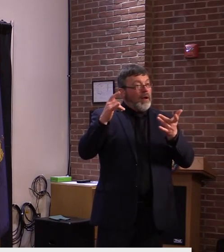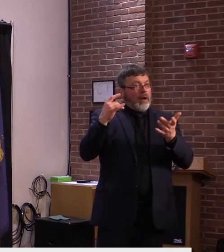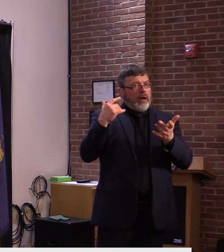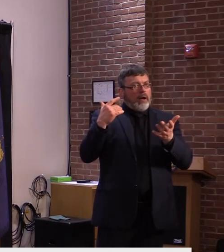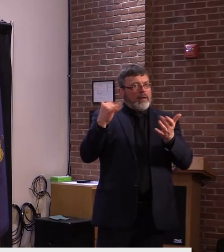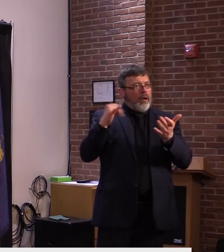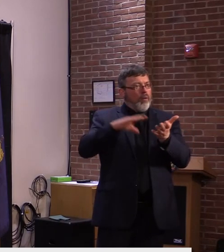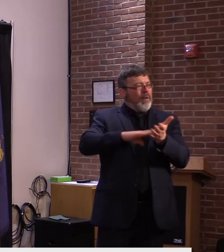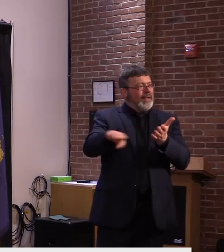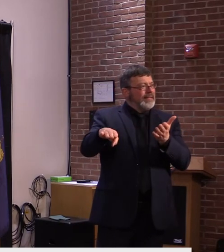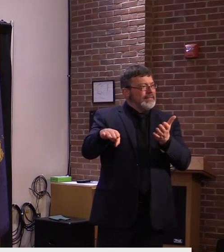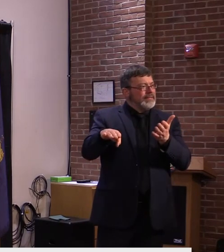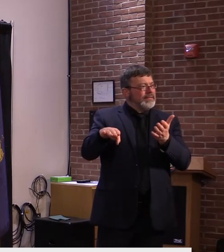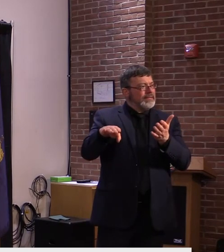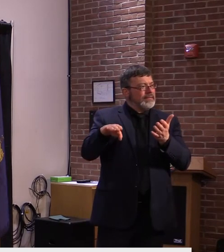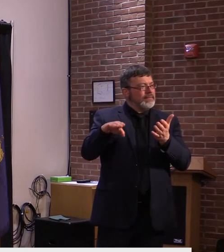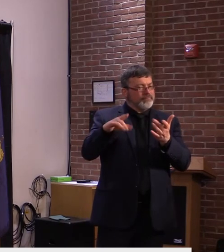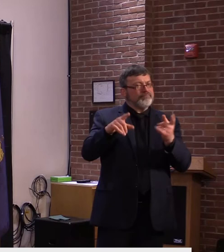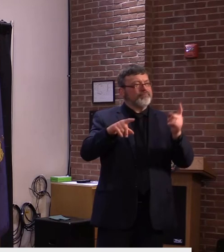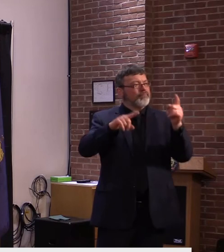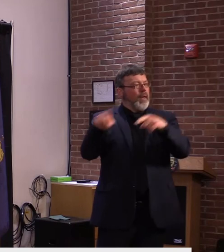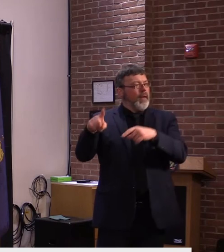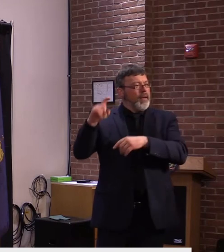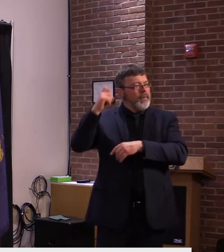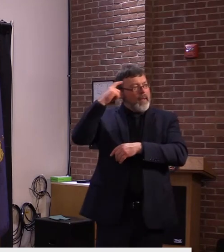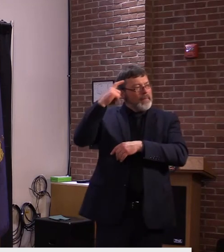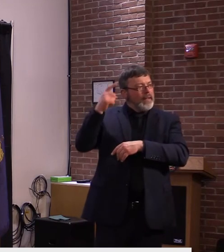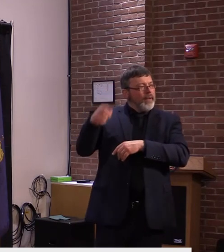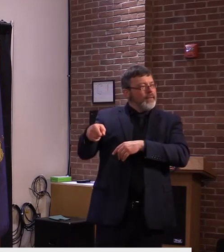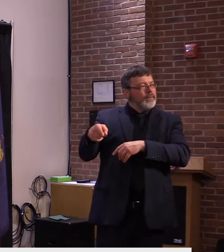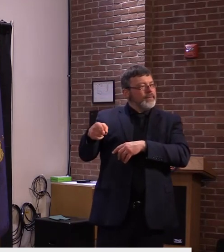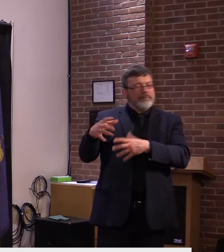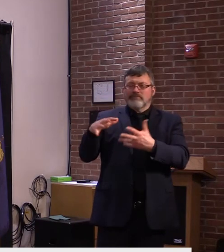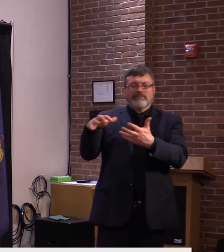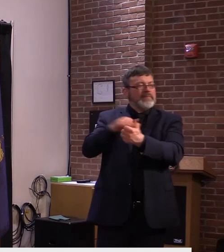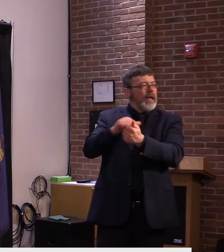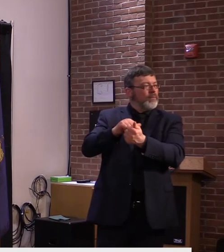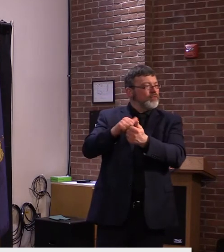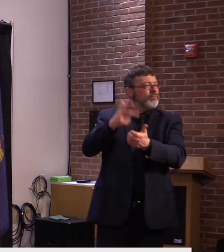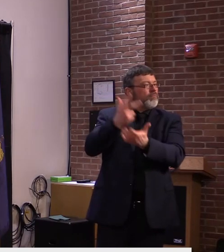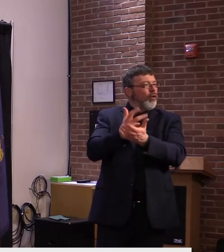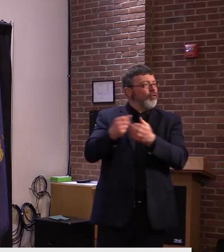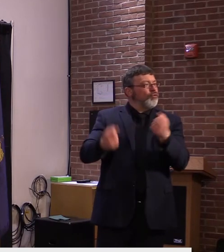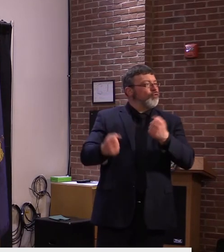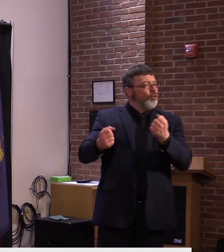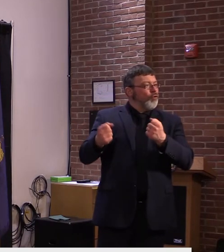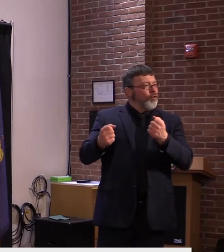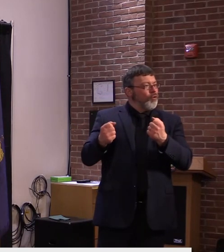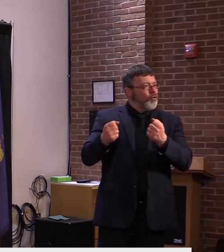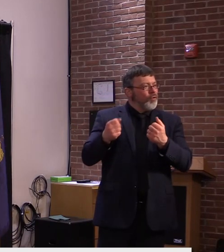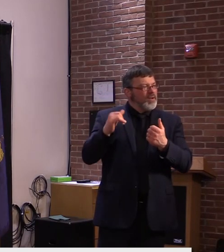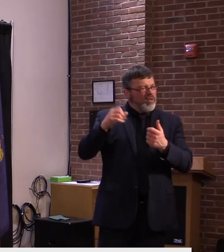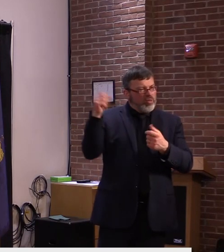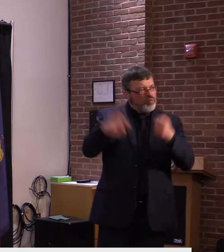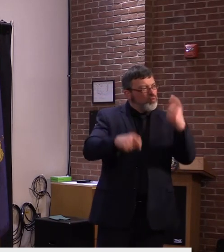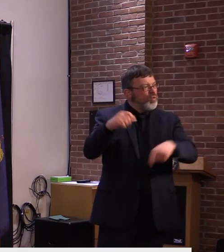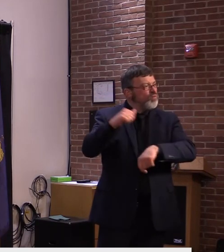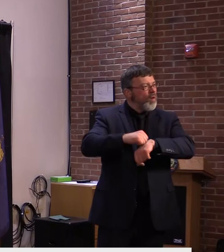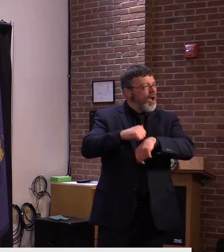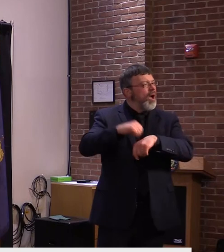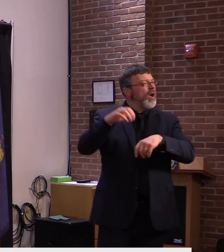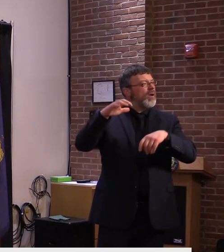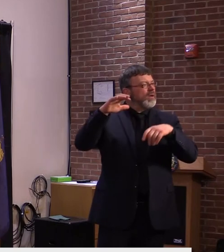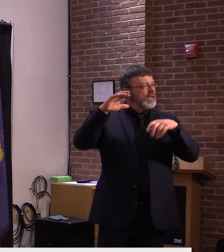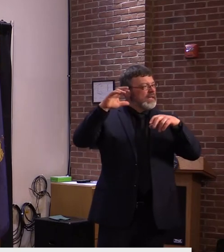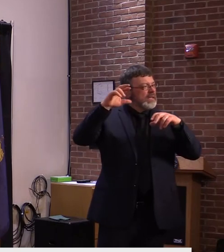again. This time he's accused of damaging parked cars, throwing things like rocks at pedestrians, banging